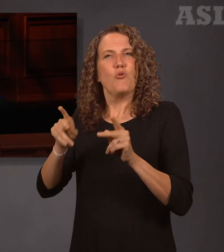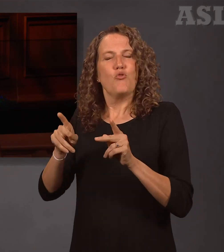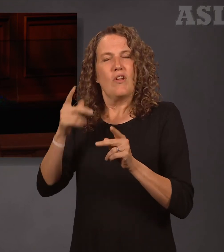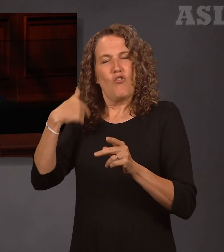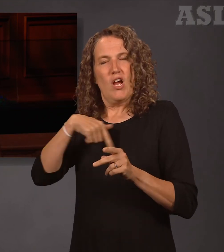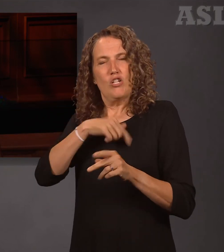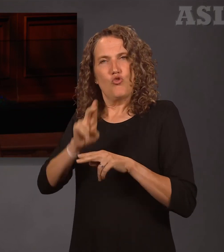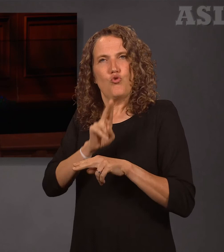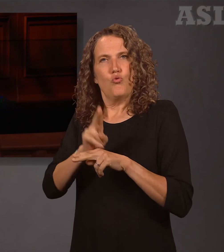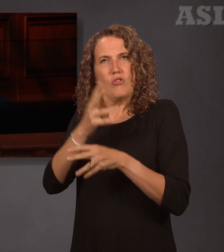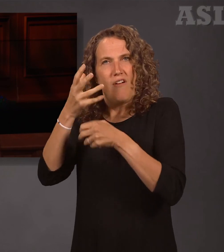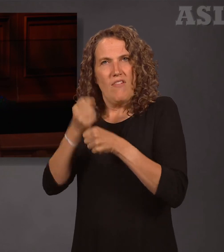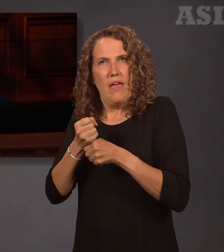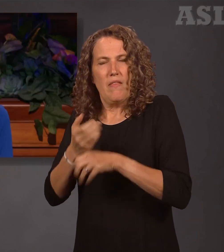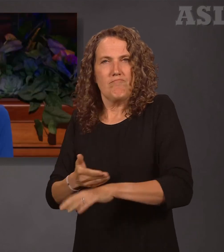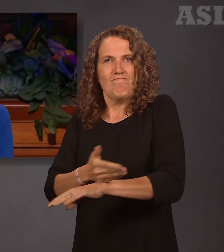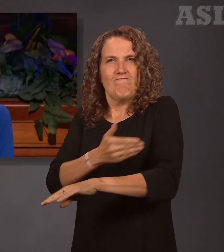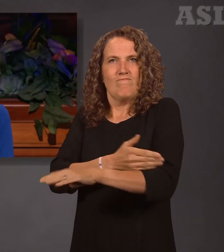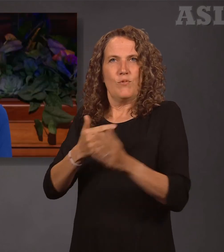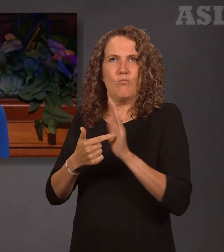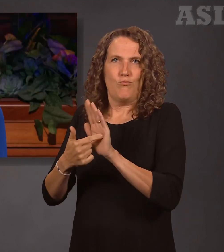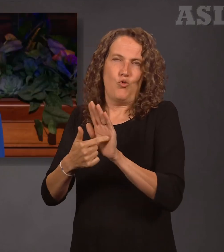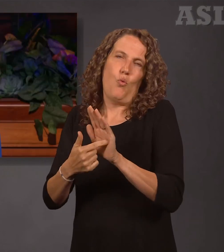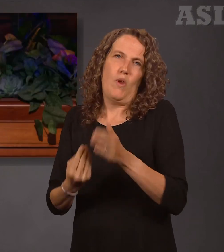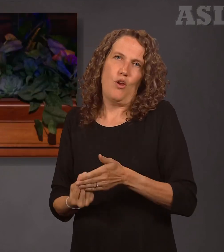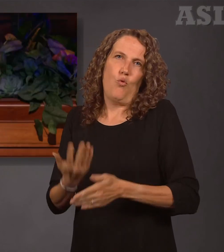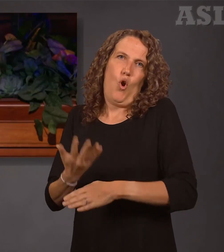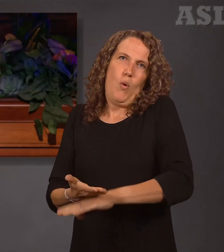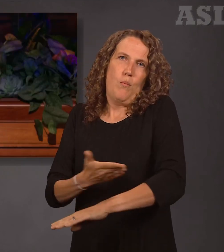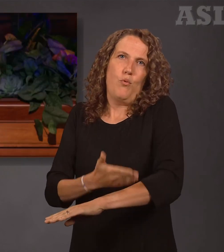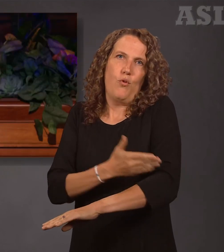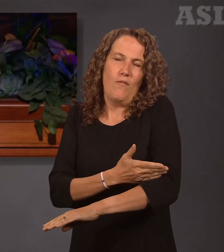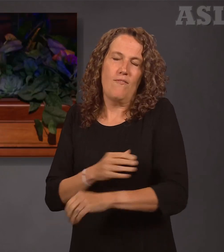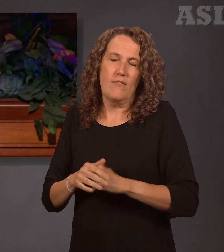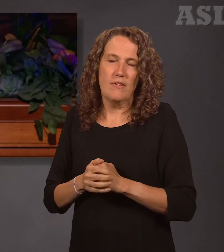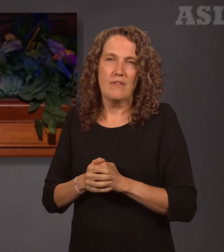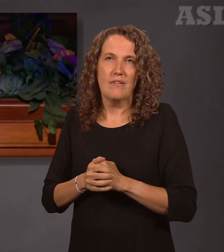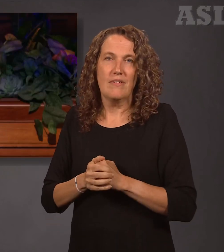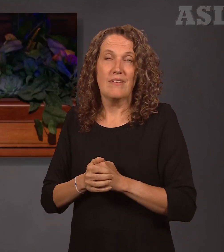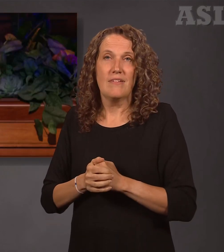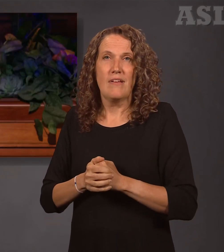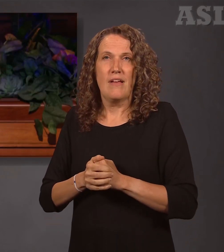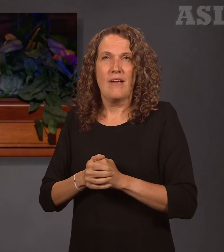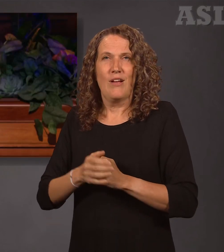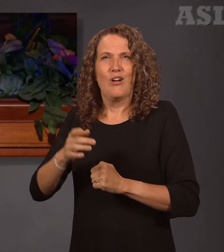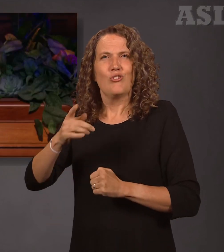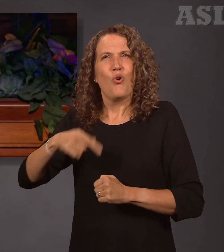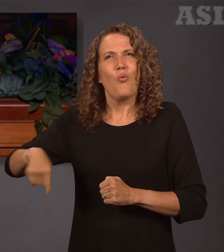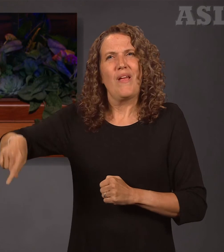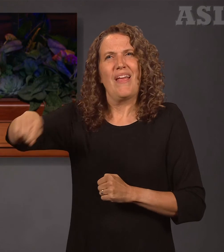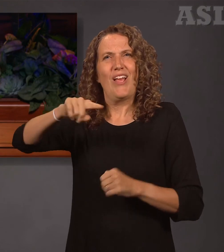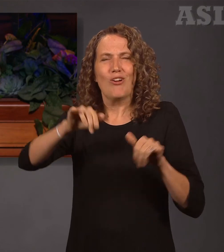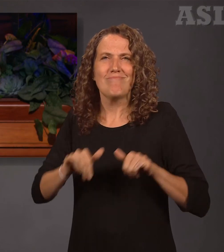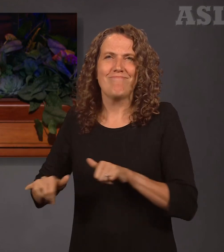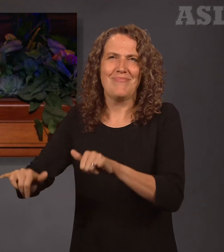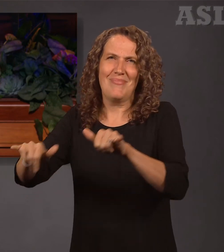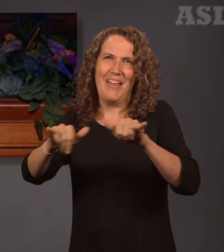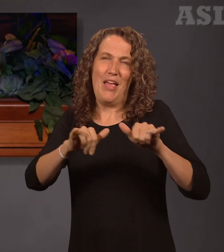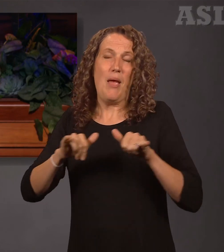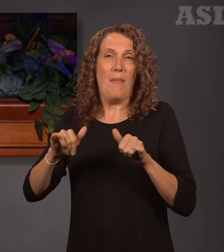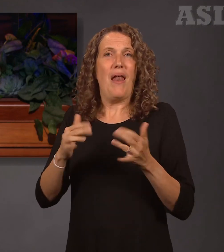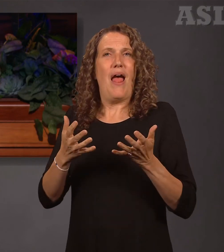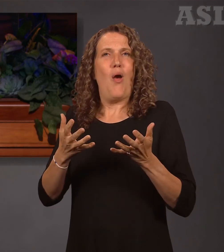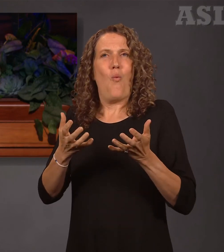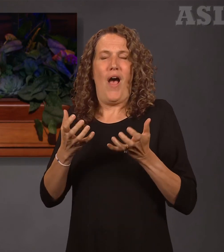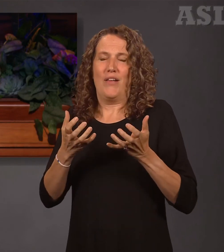faith and to grow my fellow Disciples of Jesus Christ with all my heart I